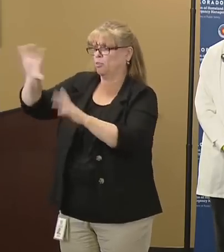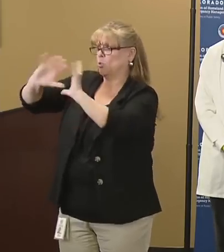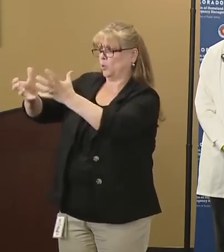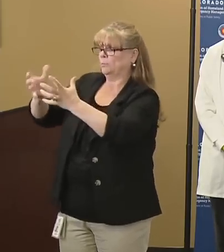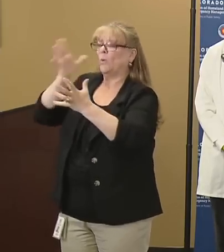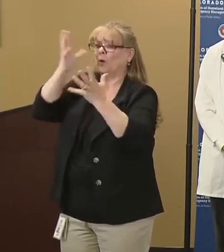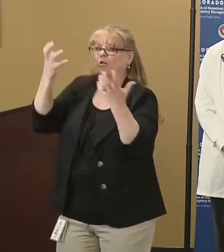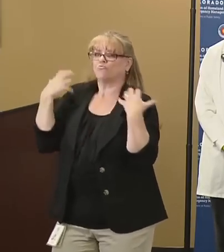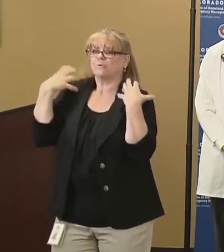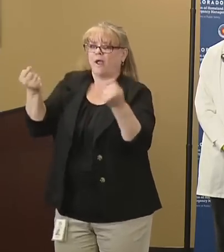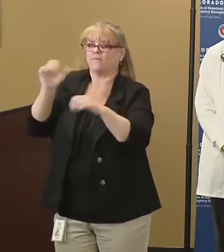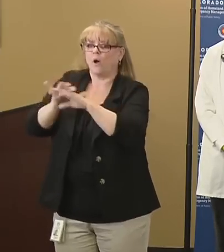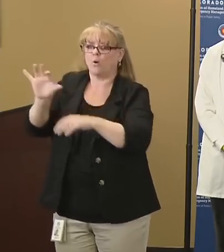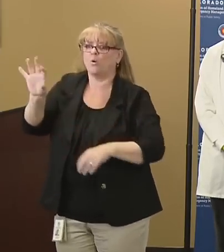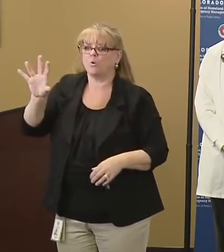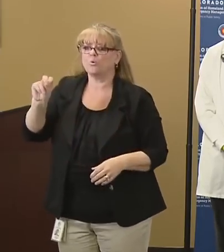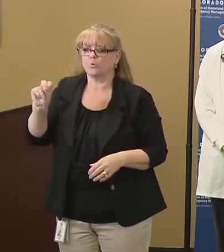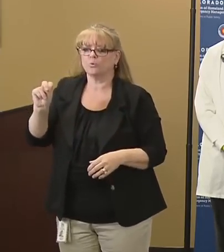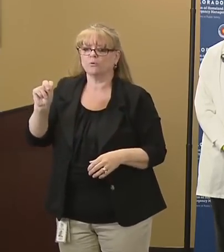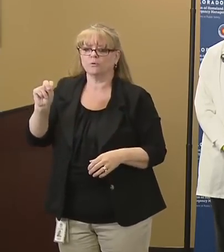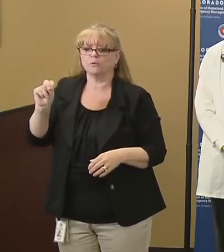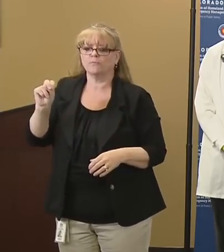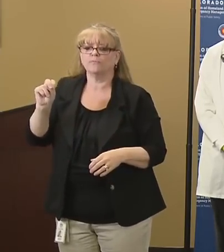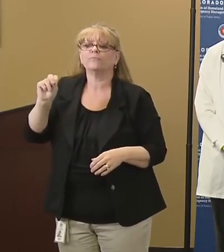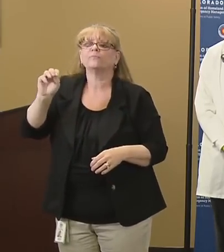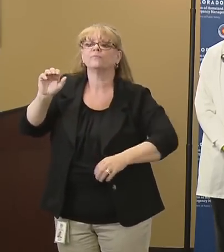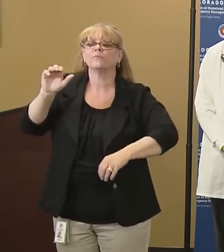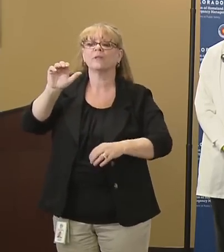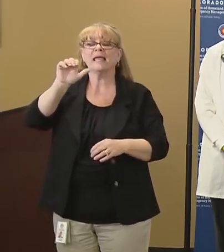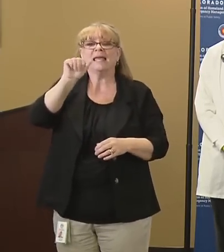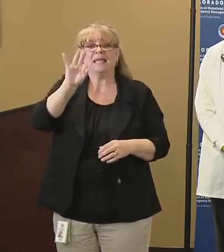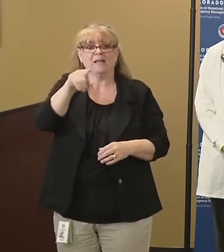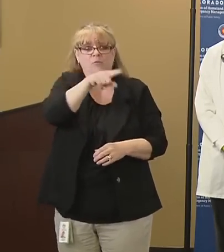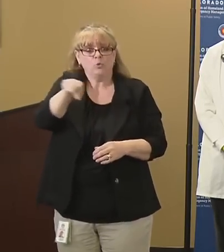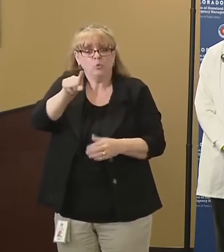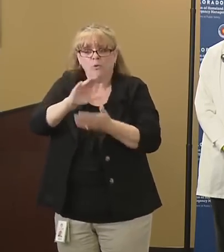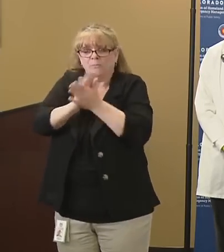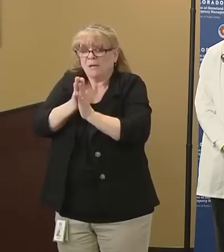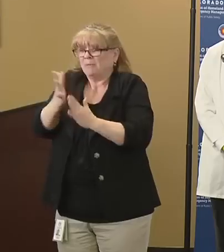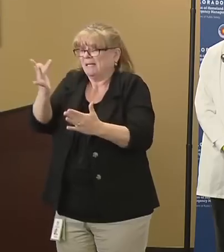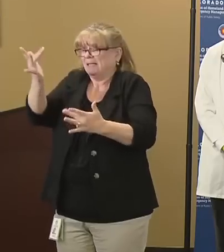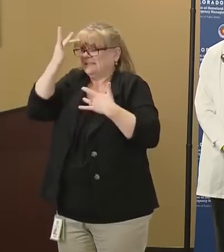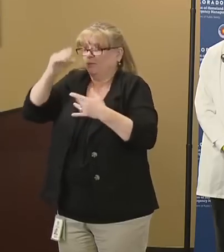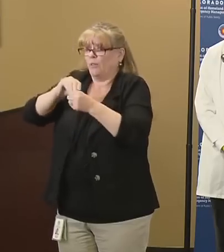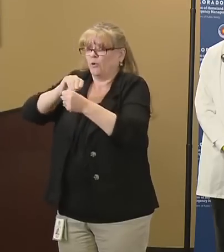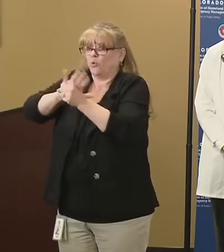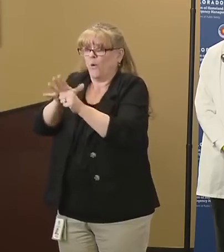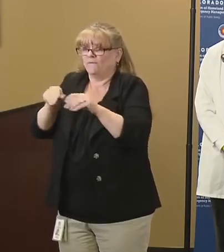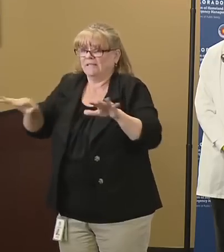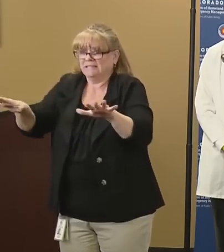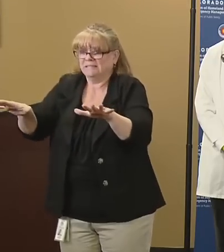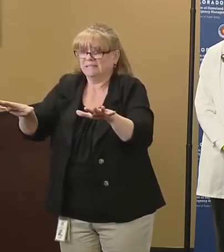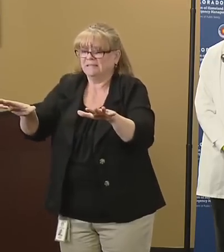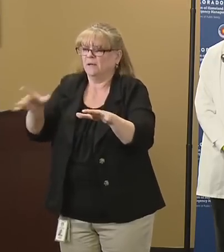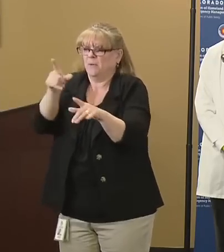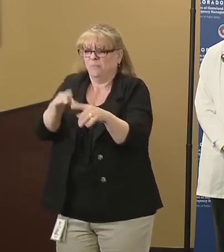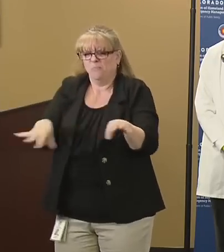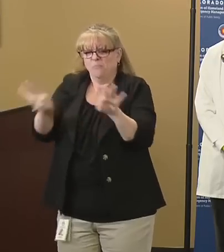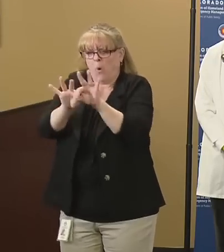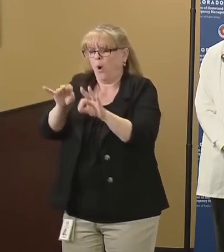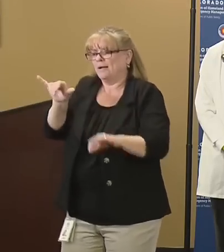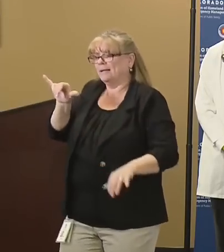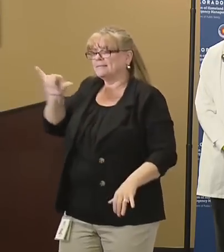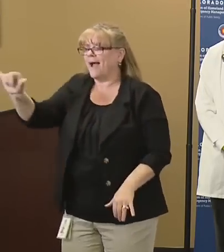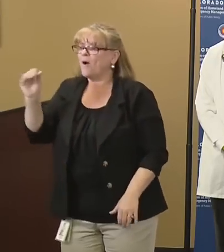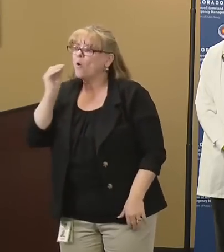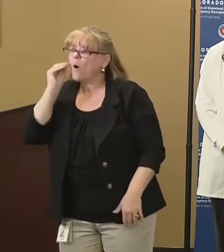it's important that you completely self-isolate until at least several days after the symptoms have subsided, no fever,